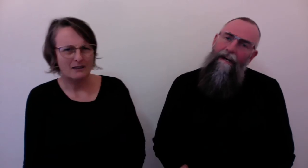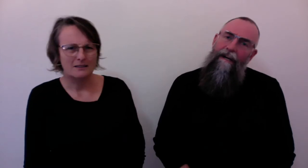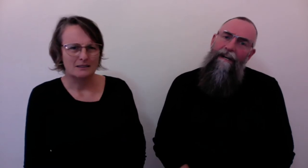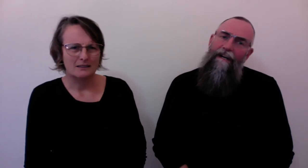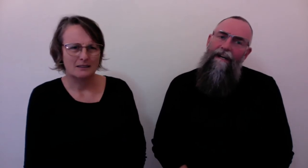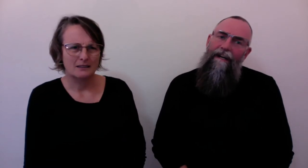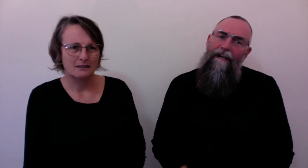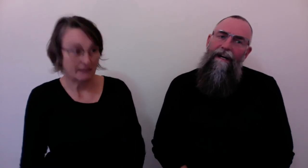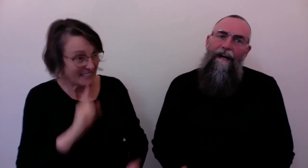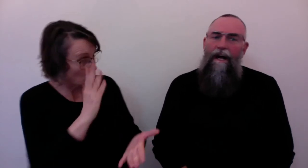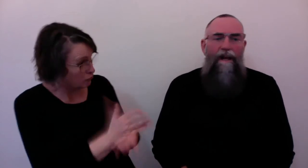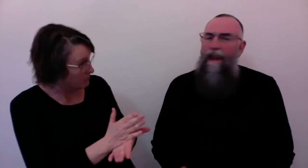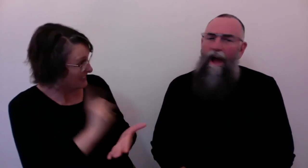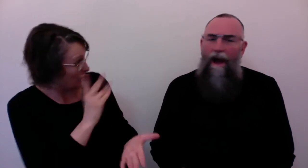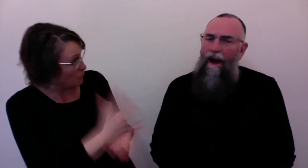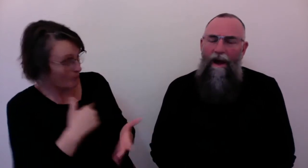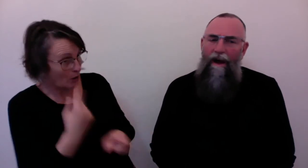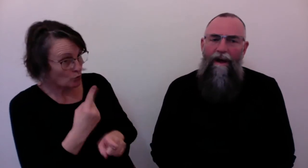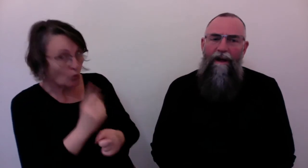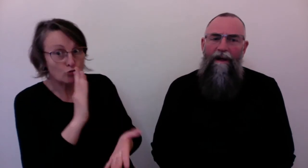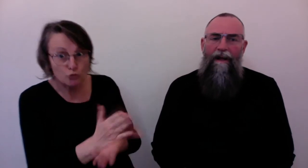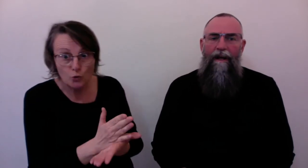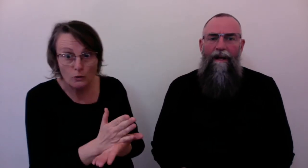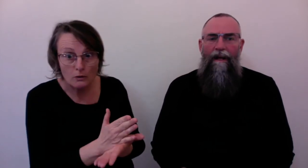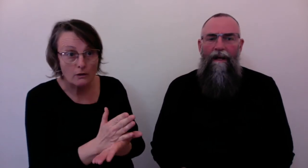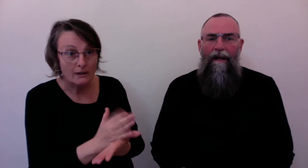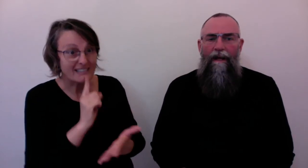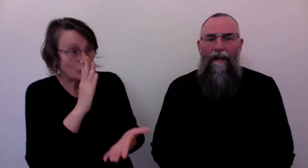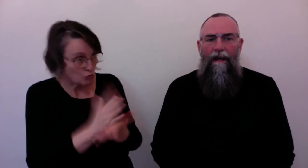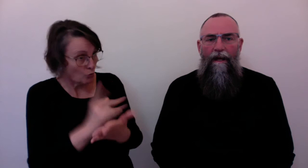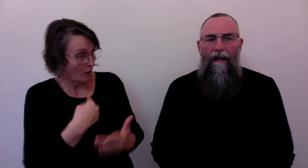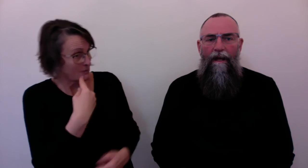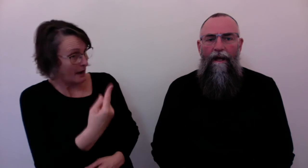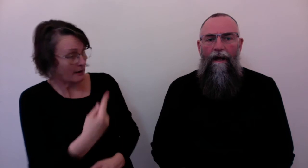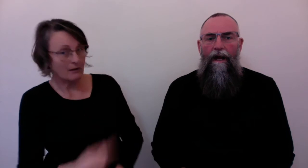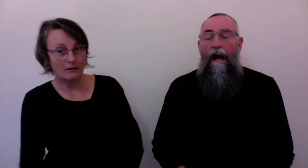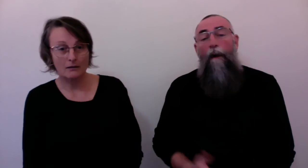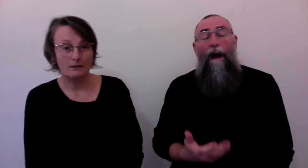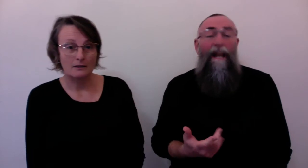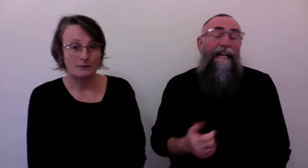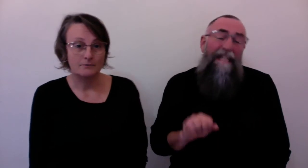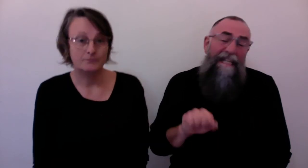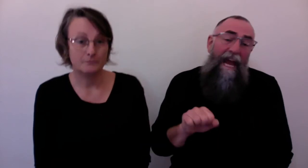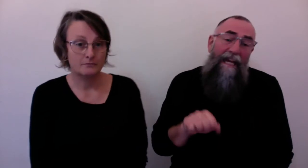Is it real, first and foremost? Is it real? Is that an actual thing, what we're saying? Yes, no, it is. It is a thing. Yeah, it is a thing.